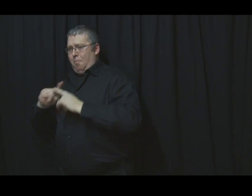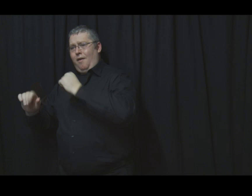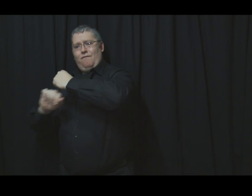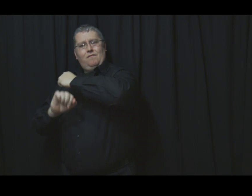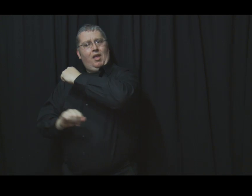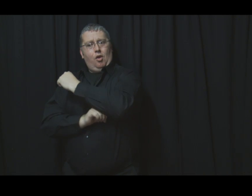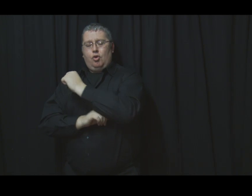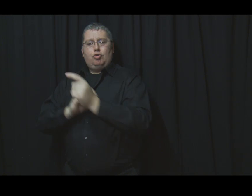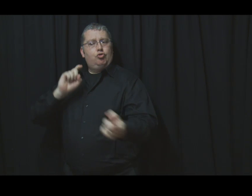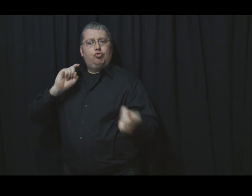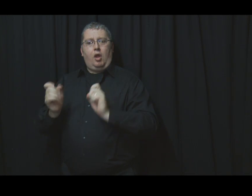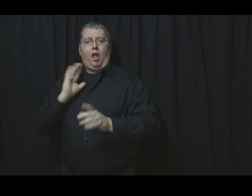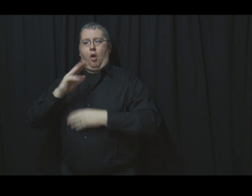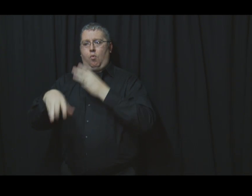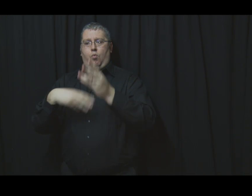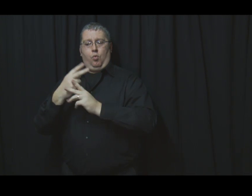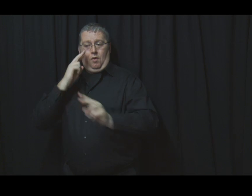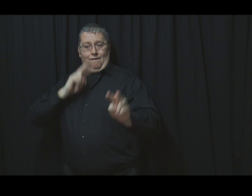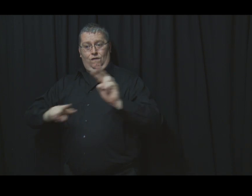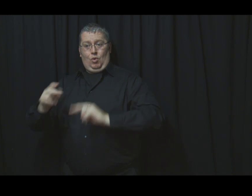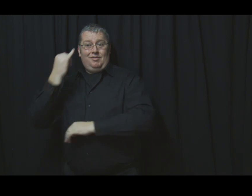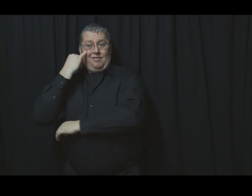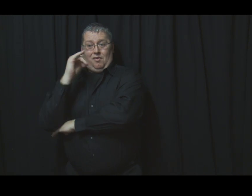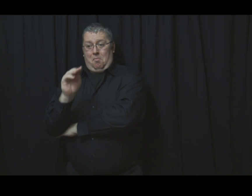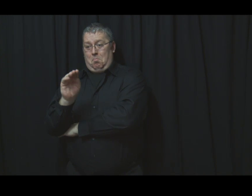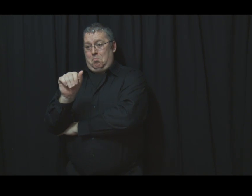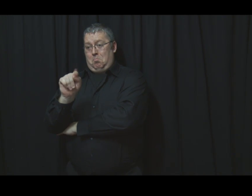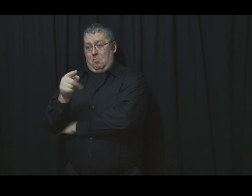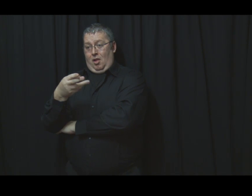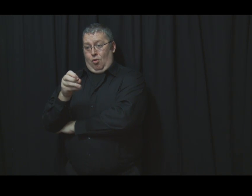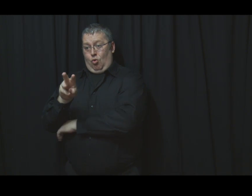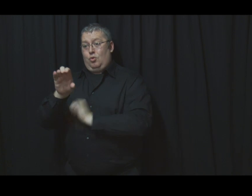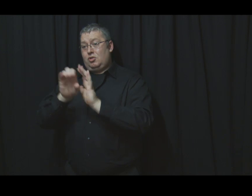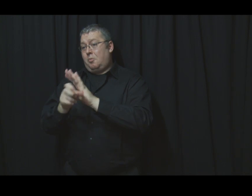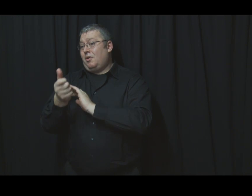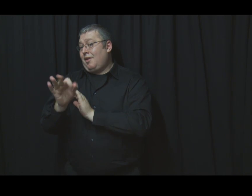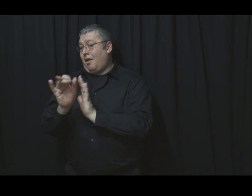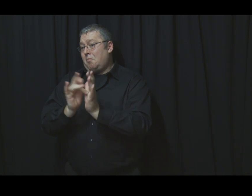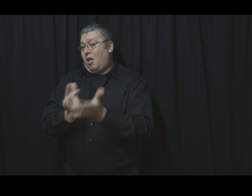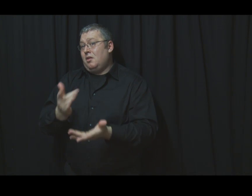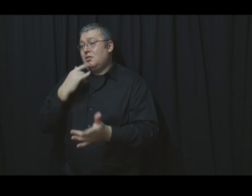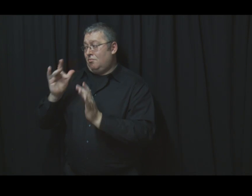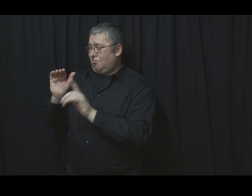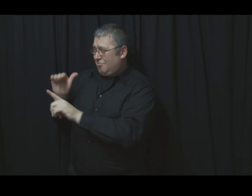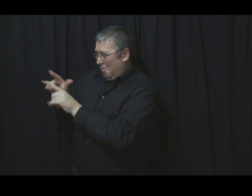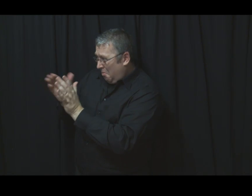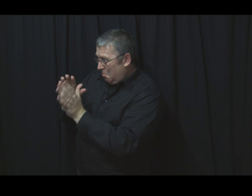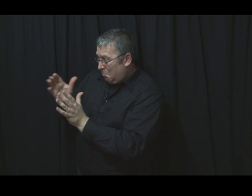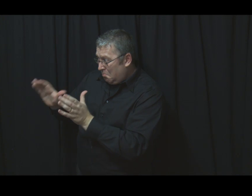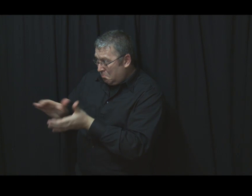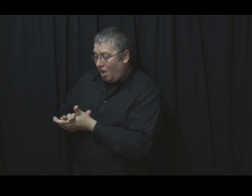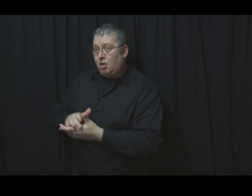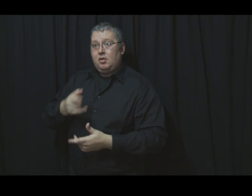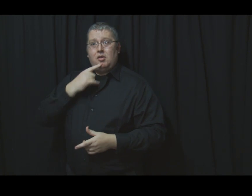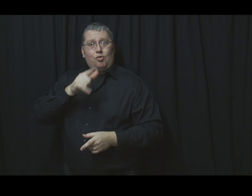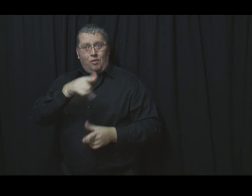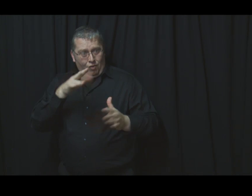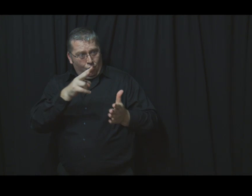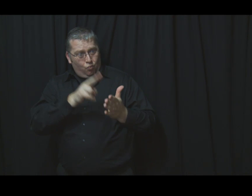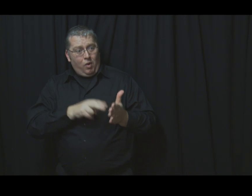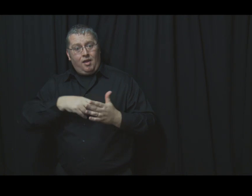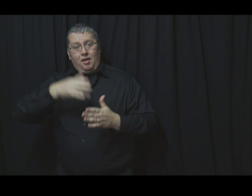For instance, in Matthew 19, when Jesus was asked about marriage, he said, "Have you not read? He which made the beginning made them male and